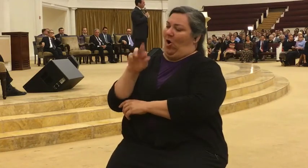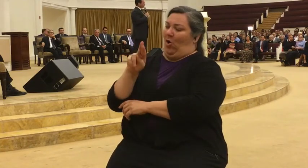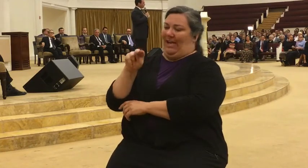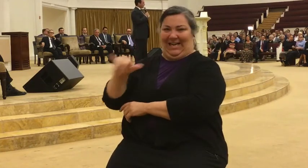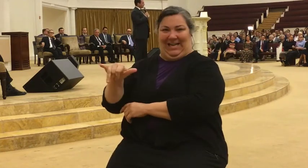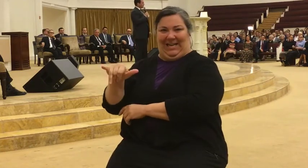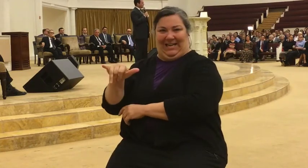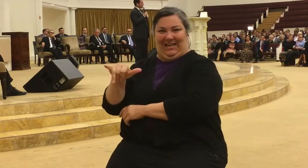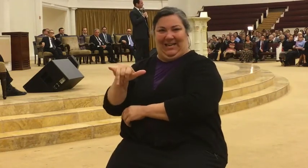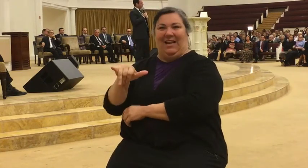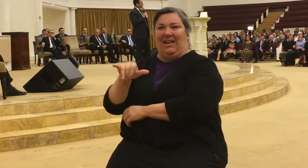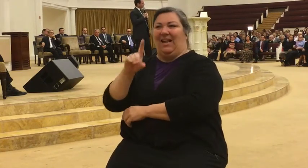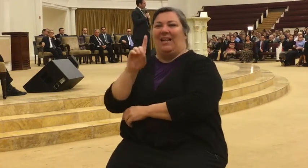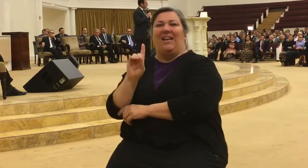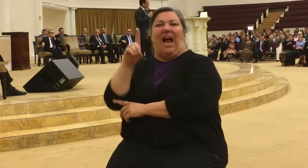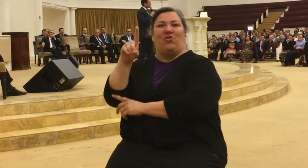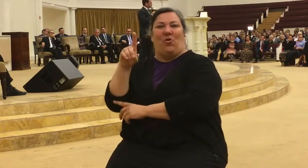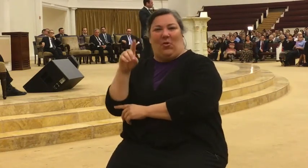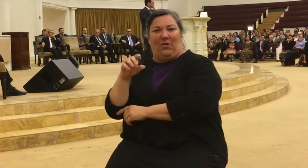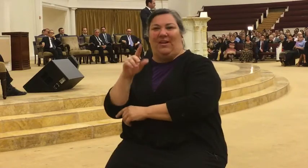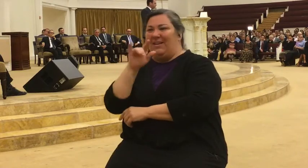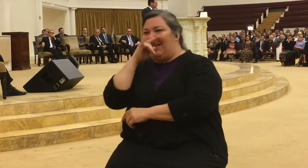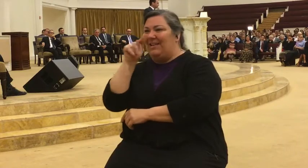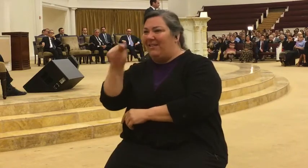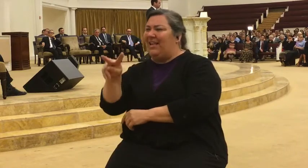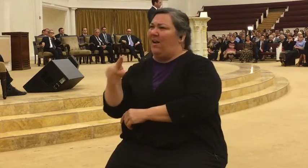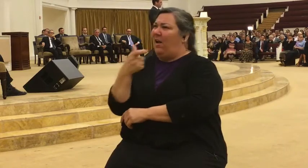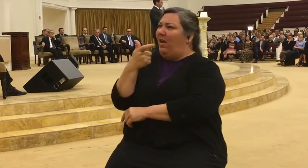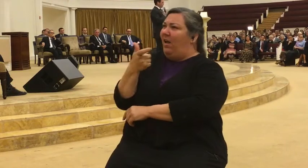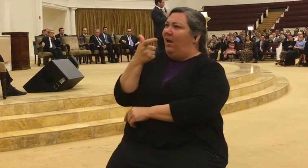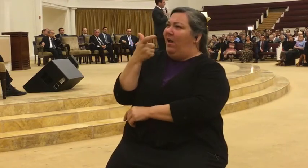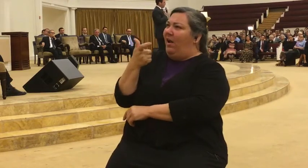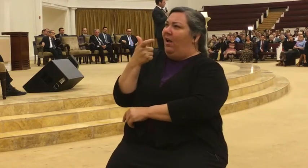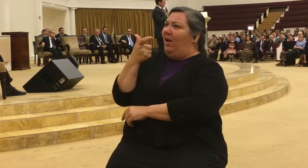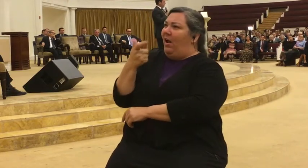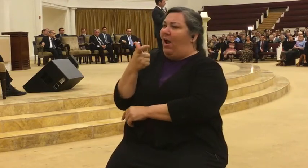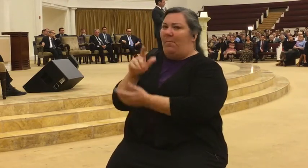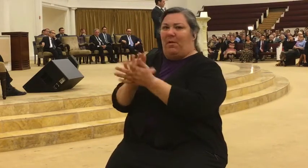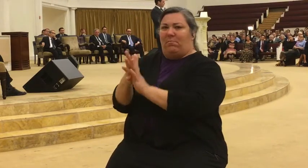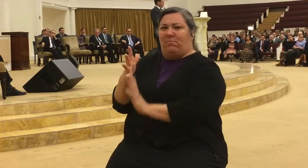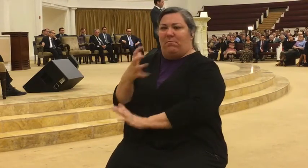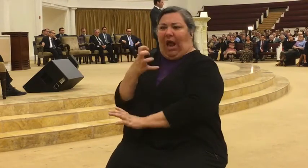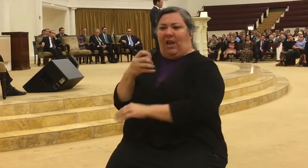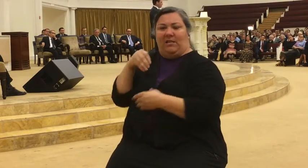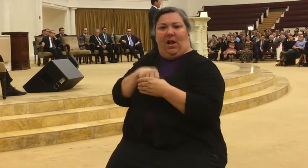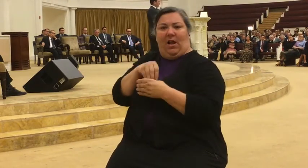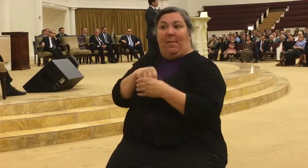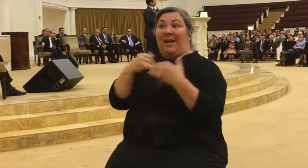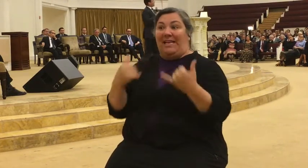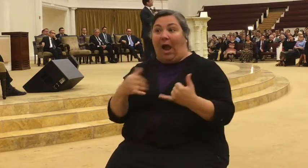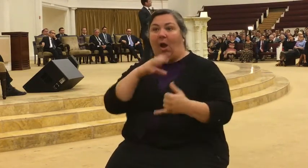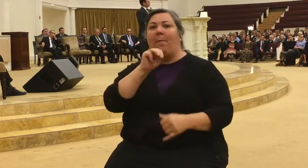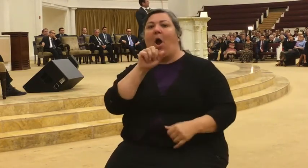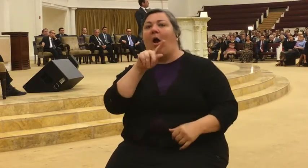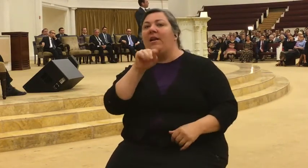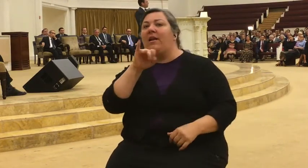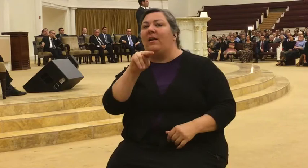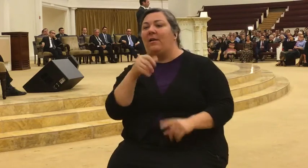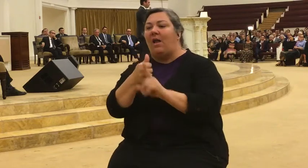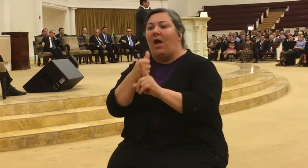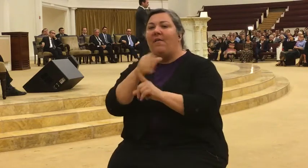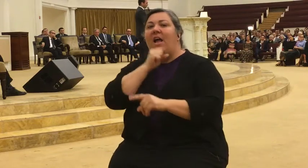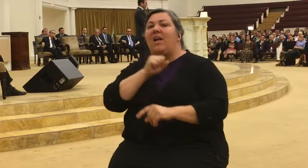Martin's father would pick him up and bring him home every day. This went on for years until 2001. Martin is now 25. He was taken to the Center